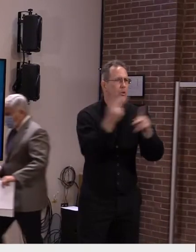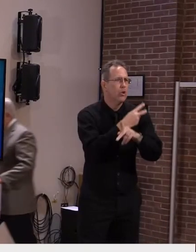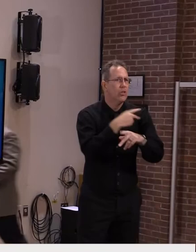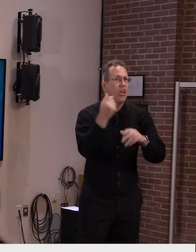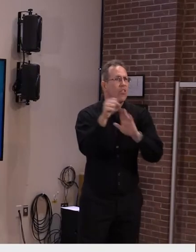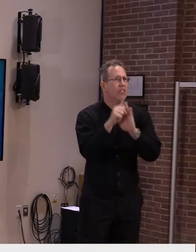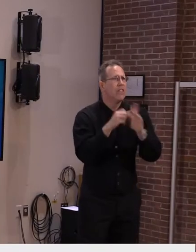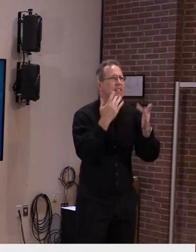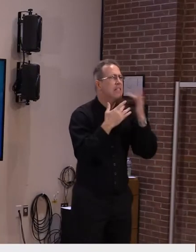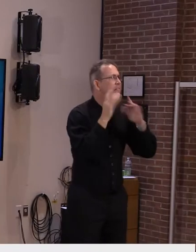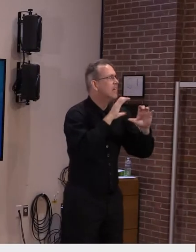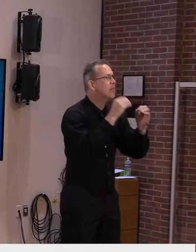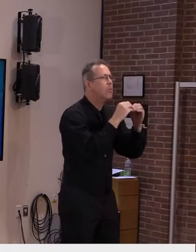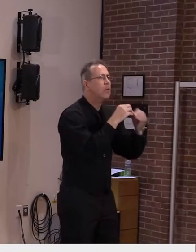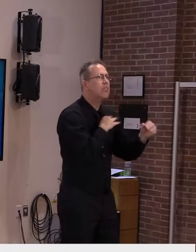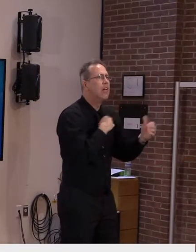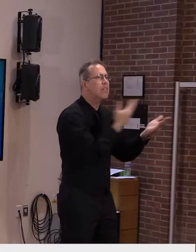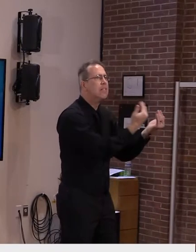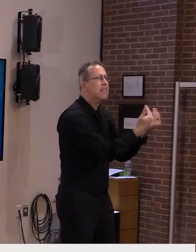that?